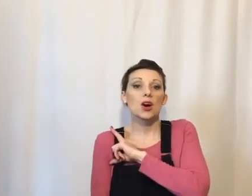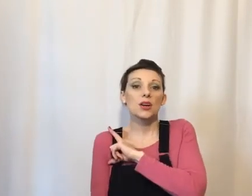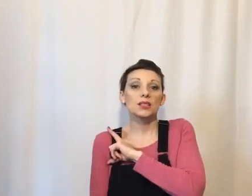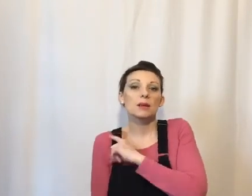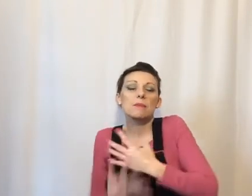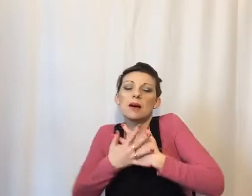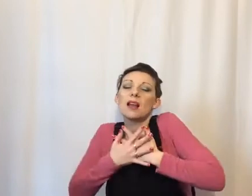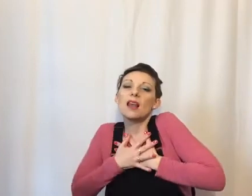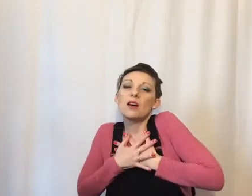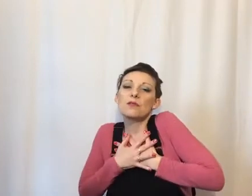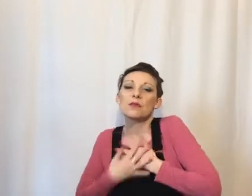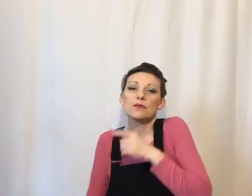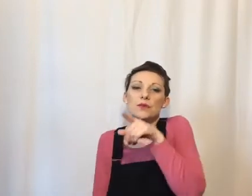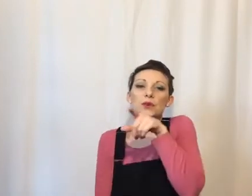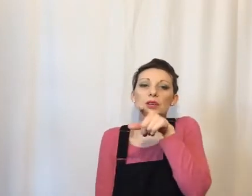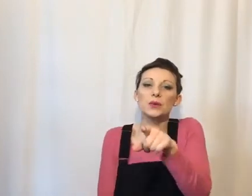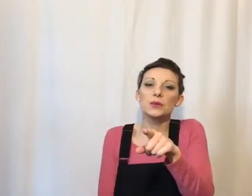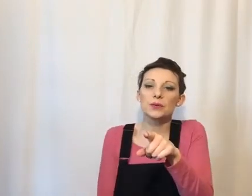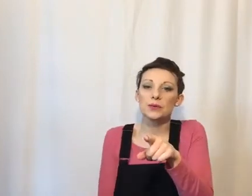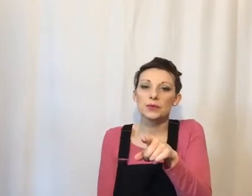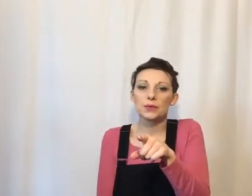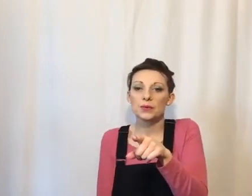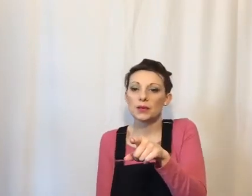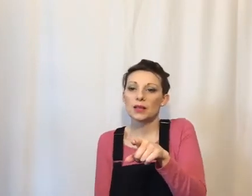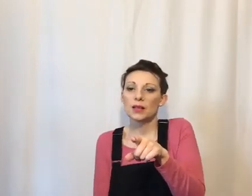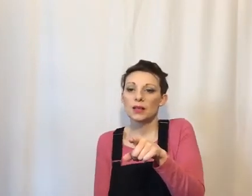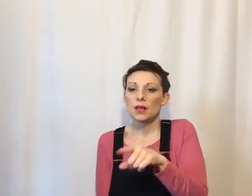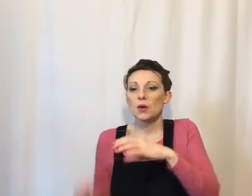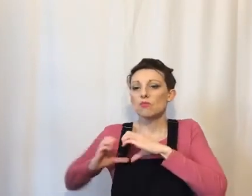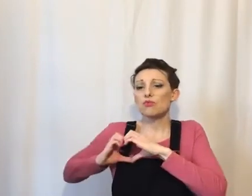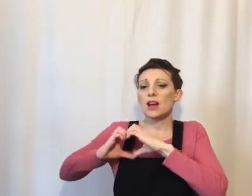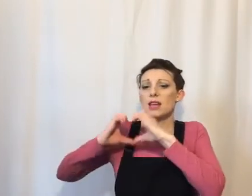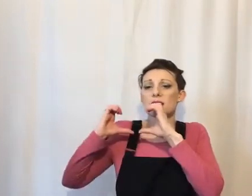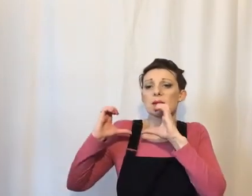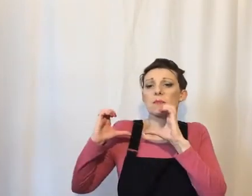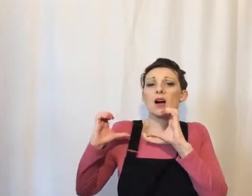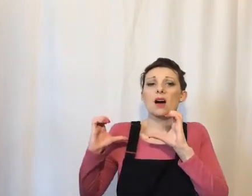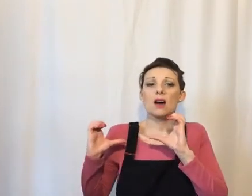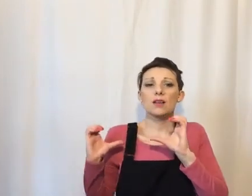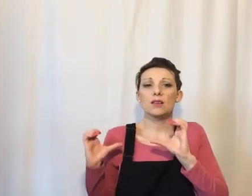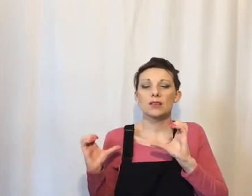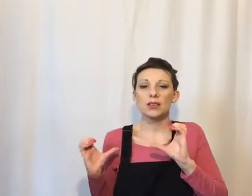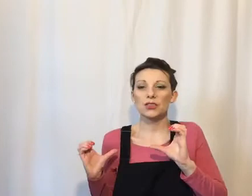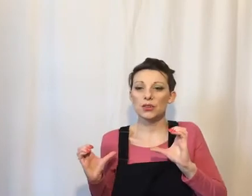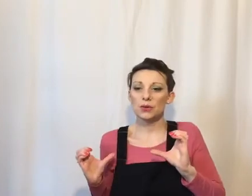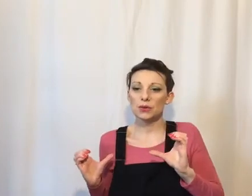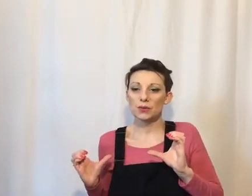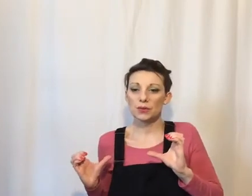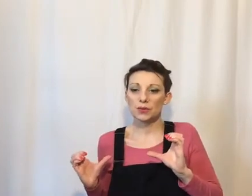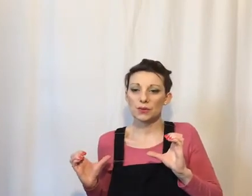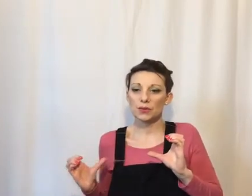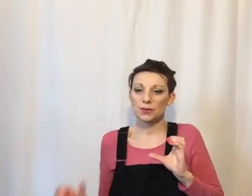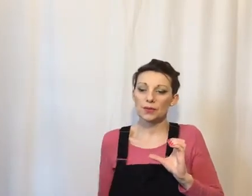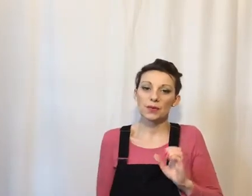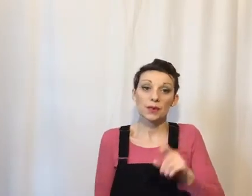Because love for you would break my heart in two.